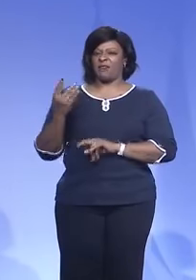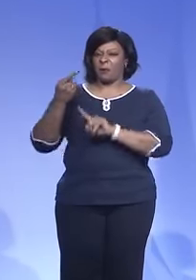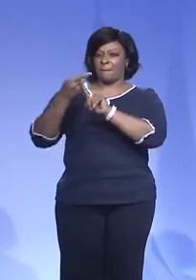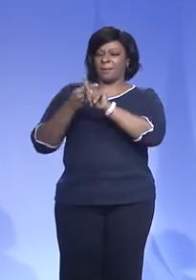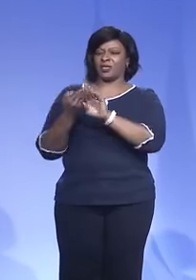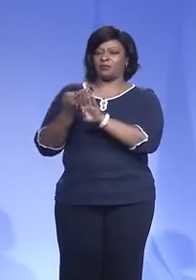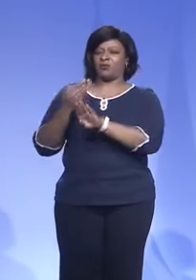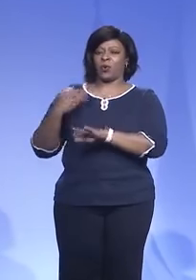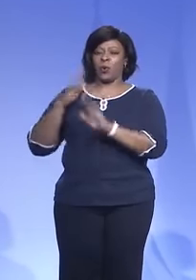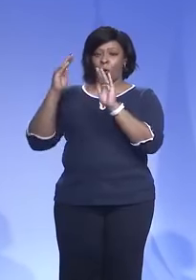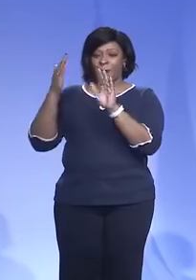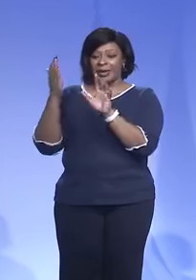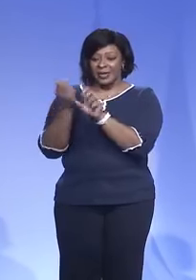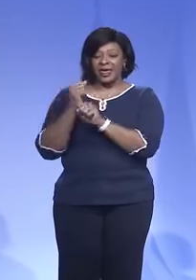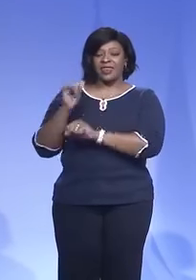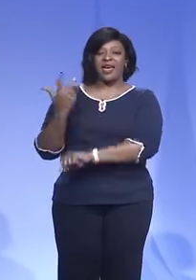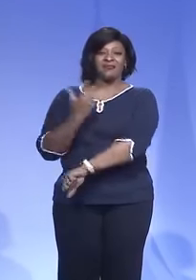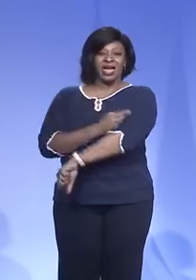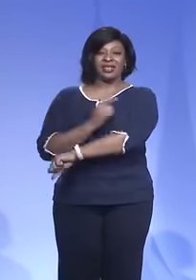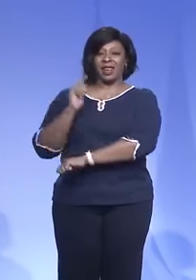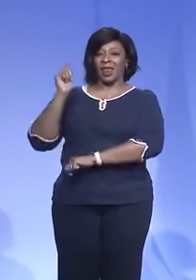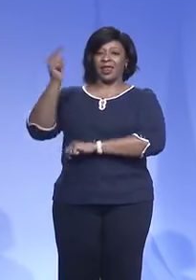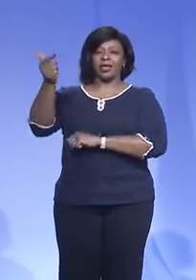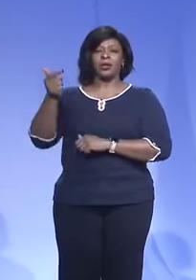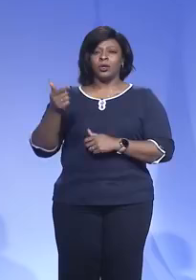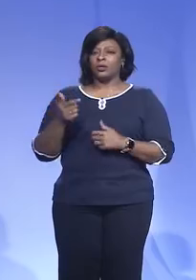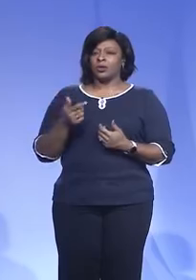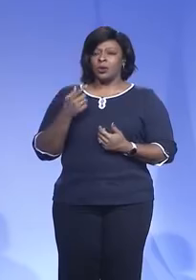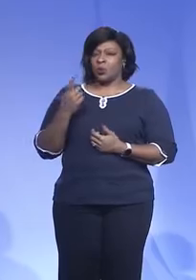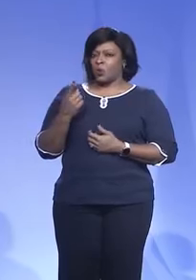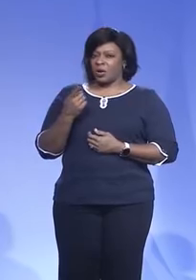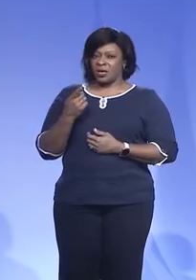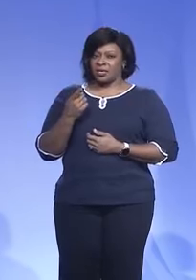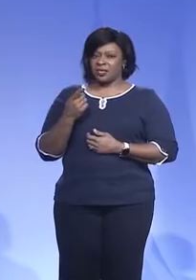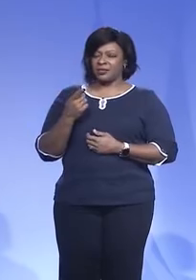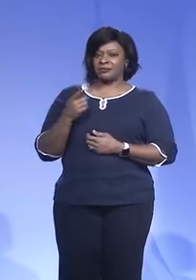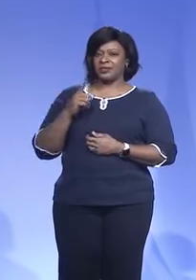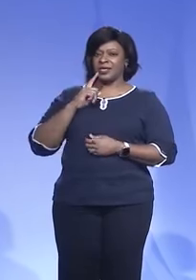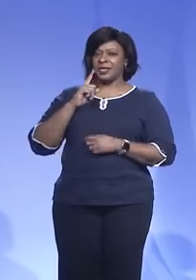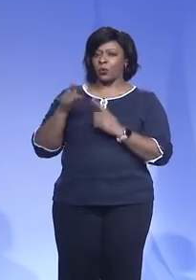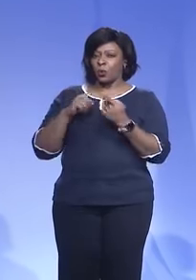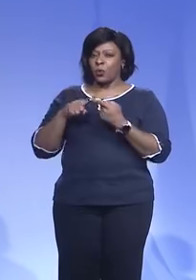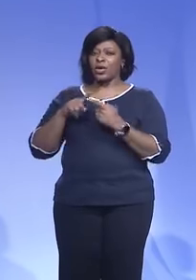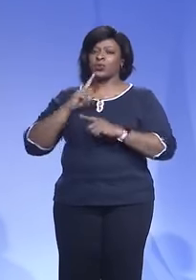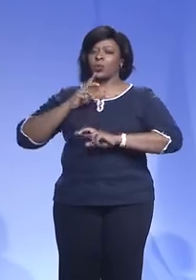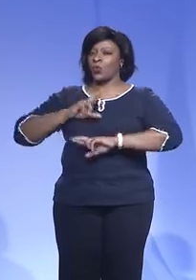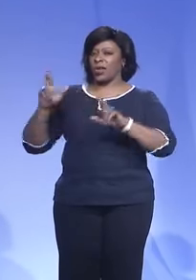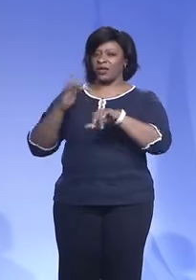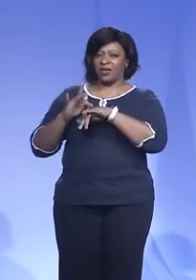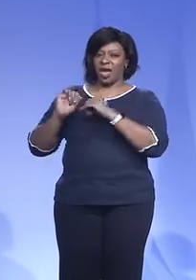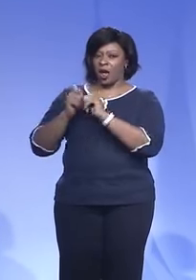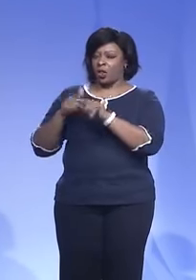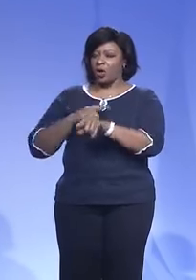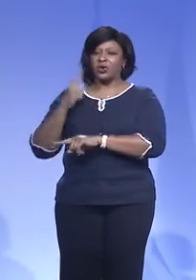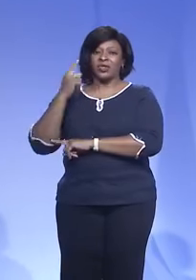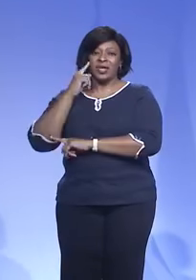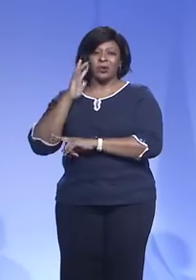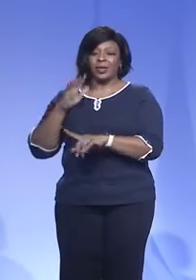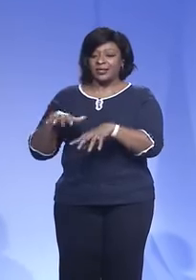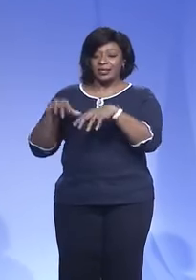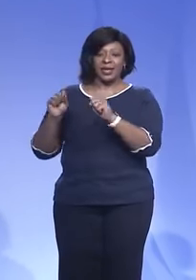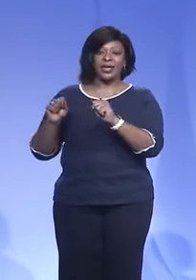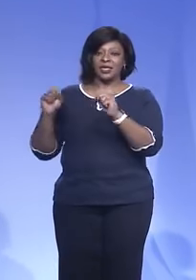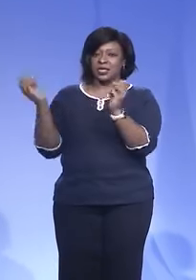until we hopefully have the vaccine, once it is available, how long do you think it would take